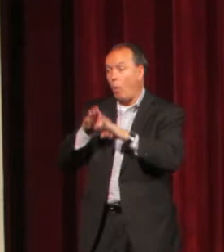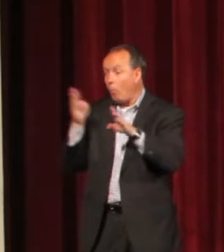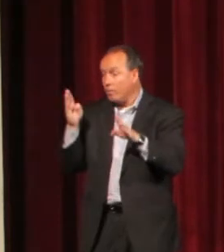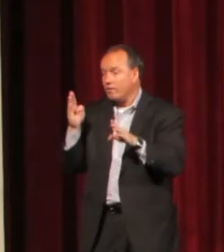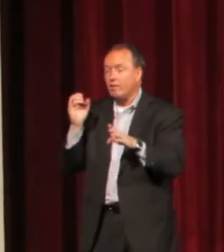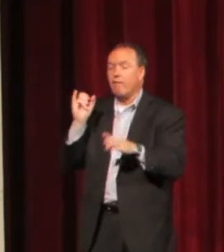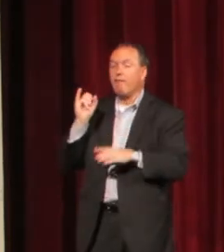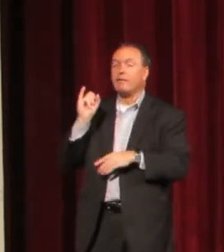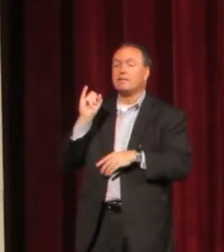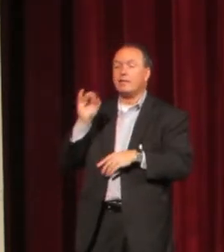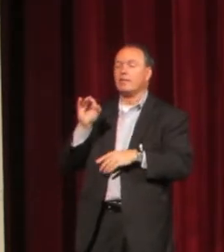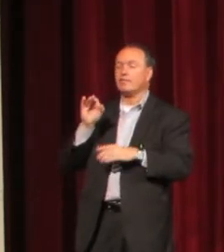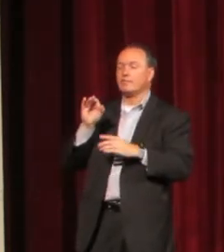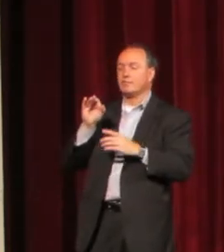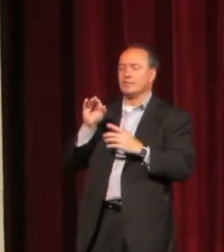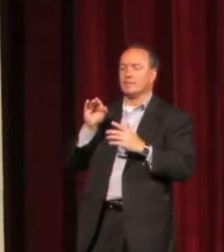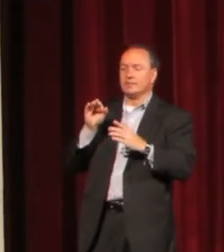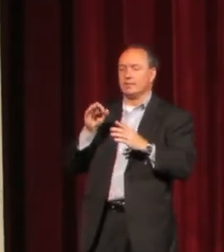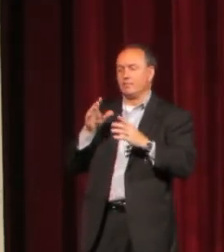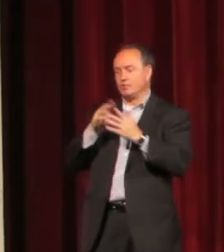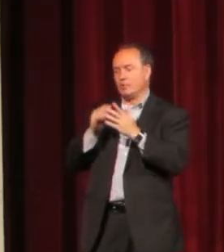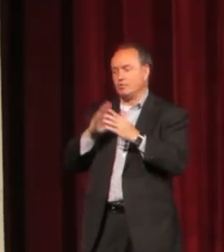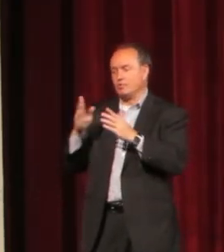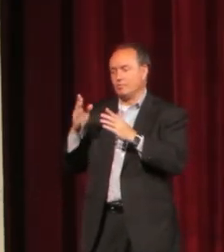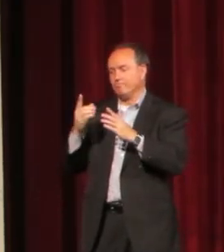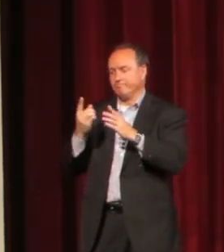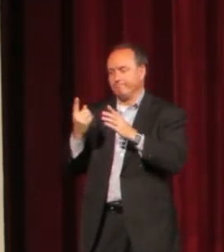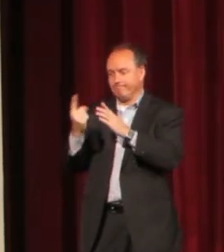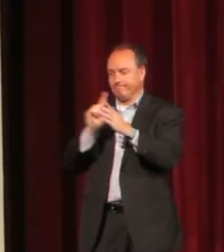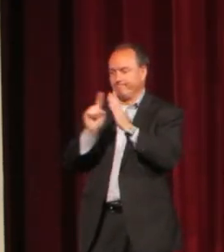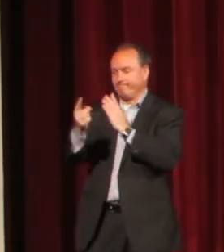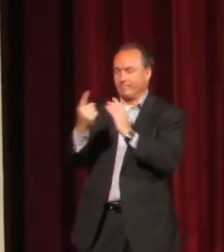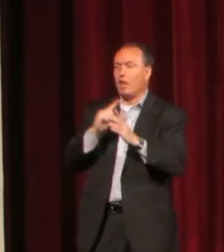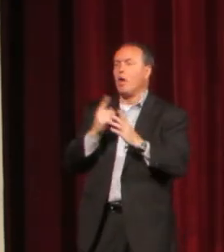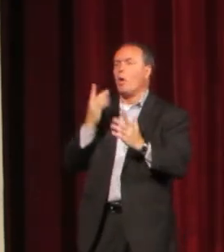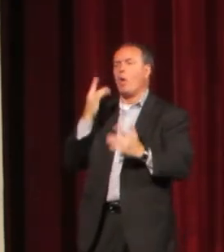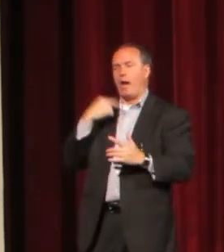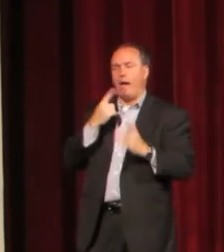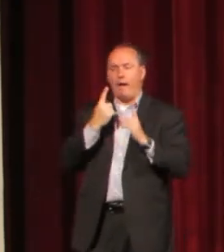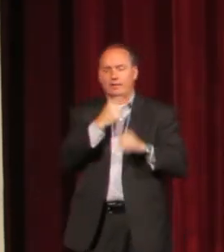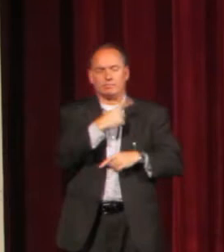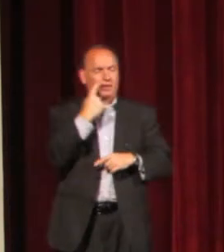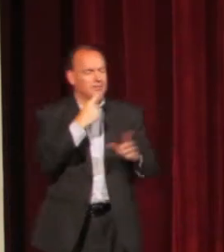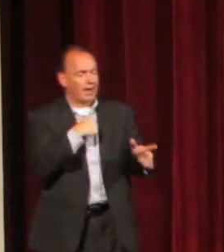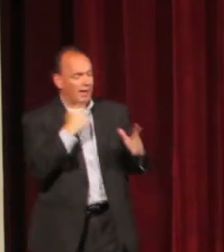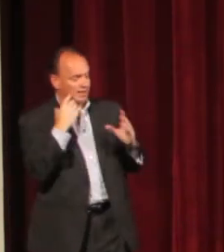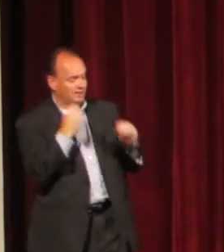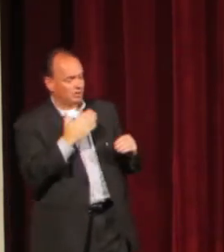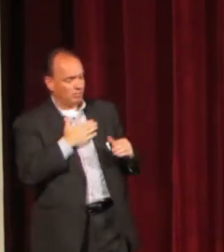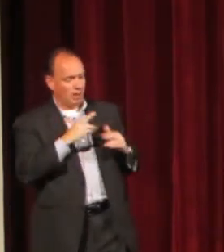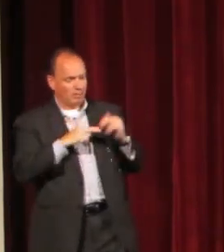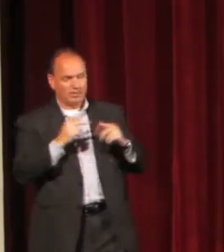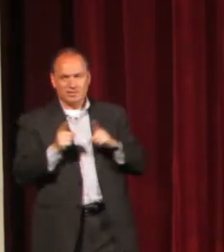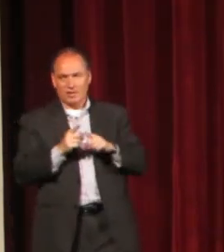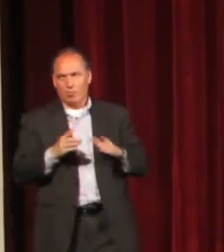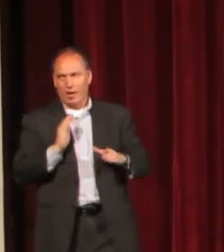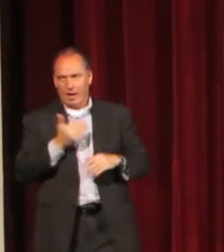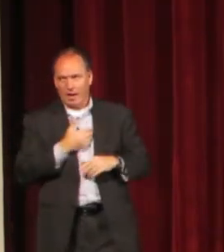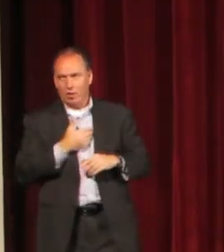if in between for students to go in and out. And the only reason I ask is because, like I said, I teach in my building the same